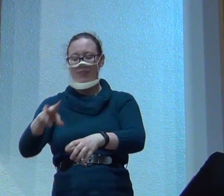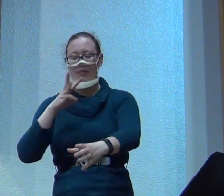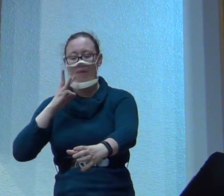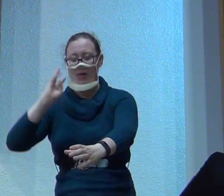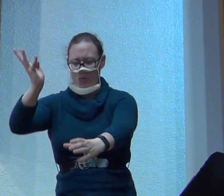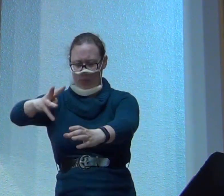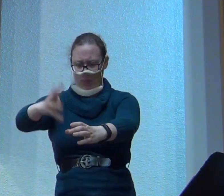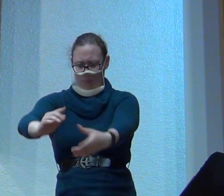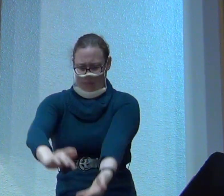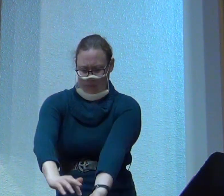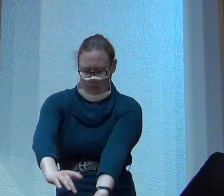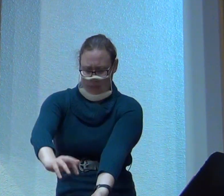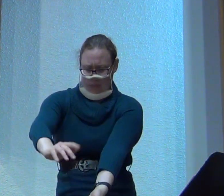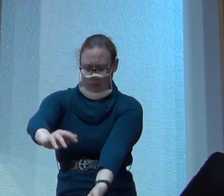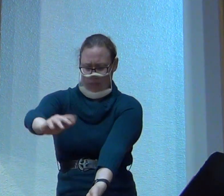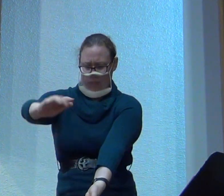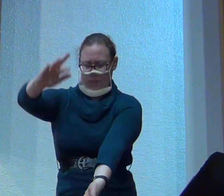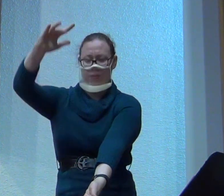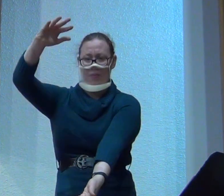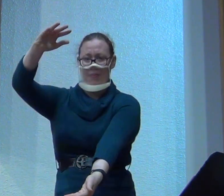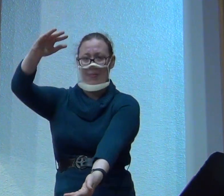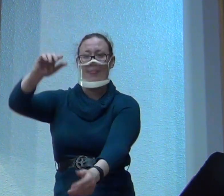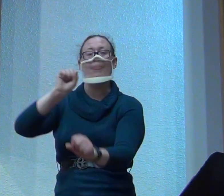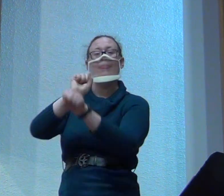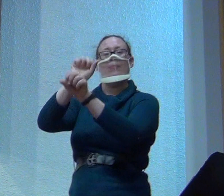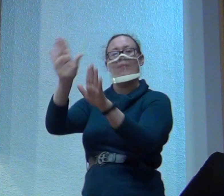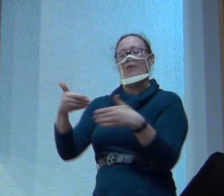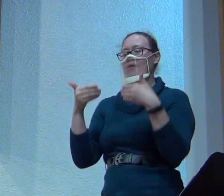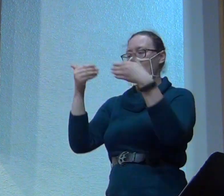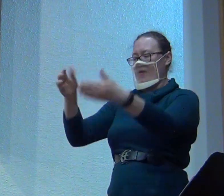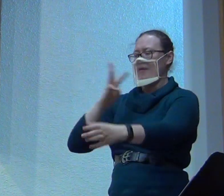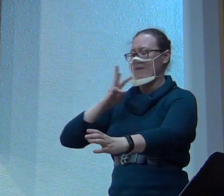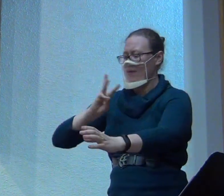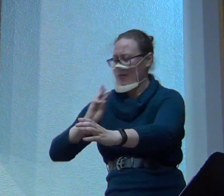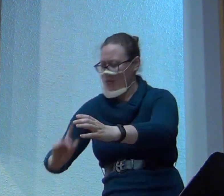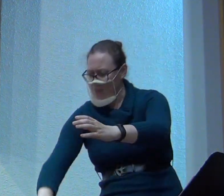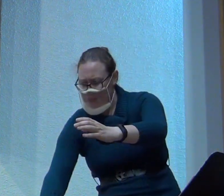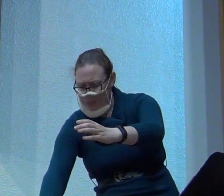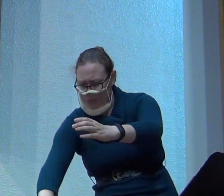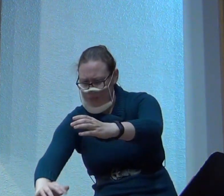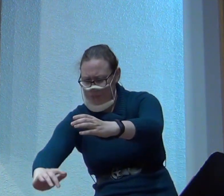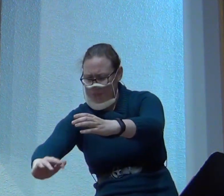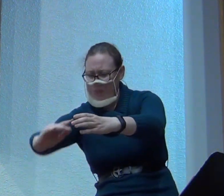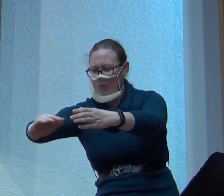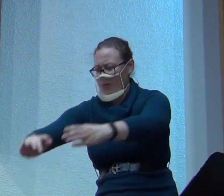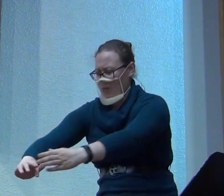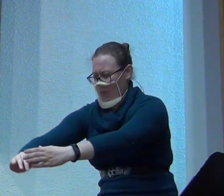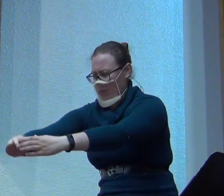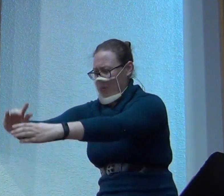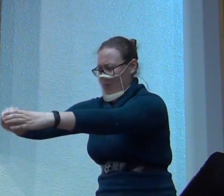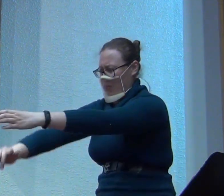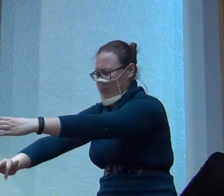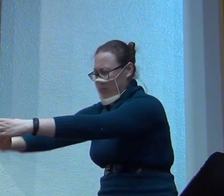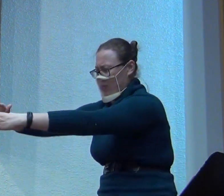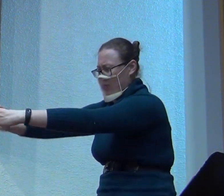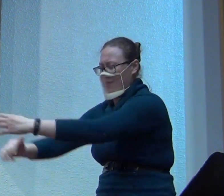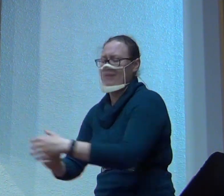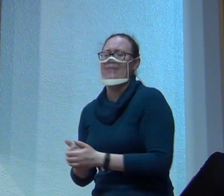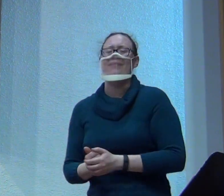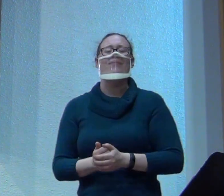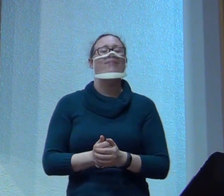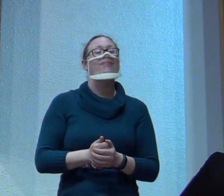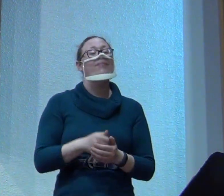water.' So they filled them to the brim. Then he told them, 'Now draw